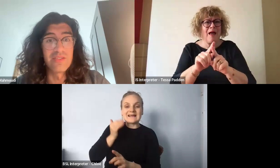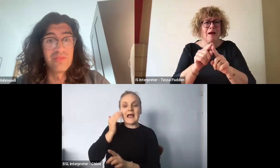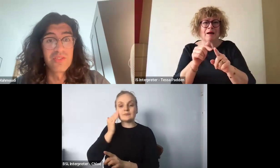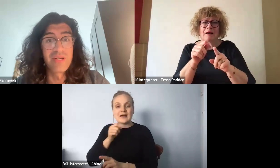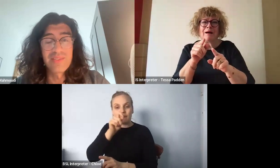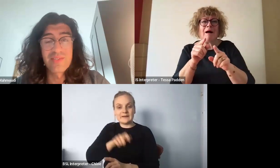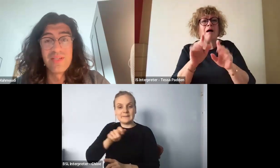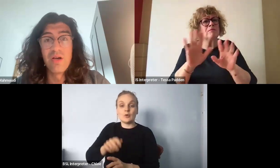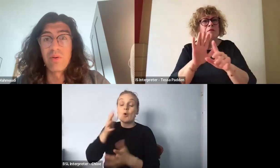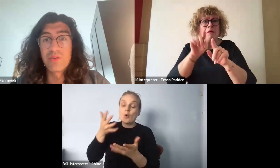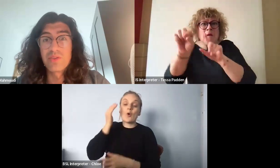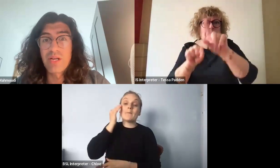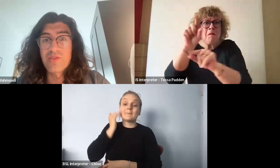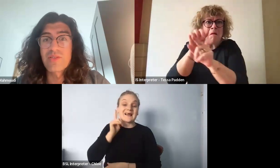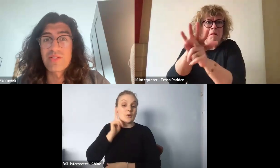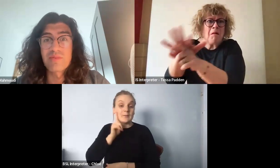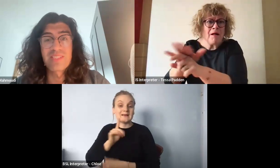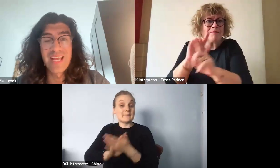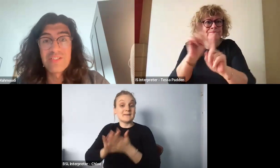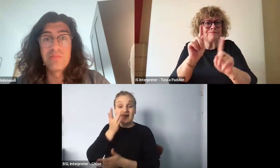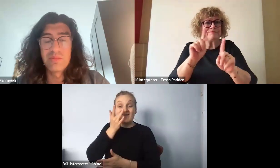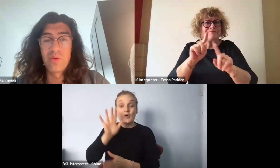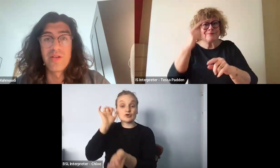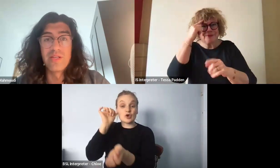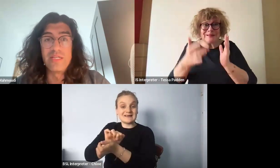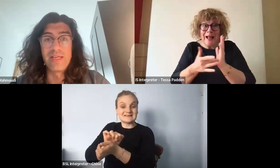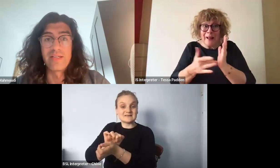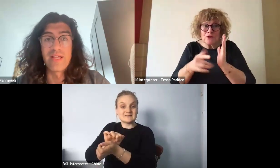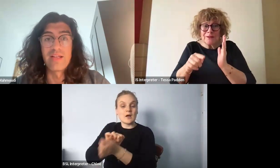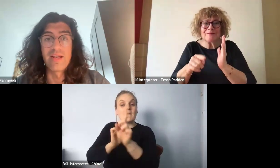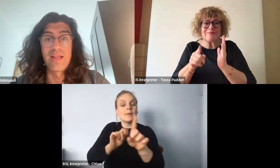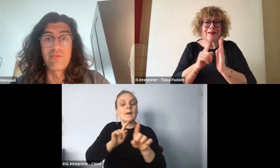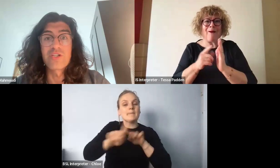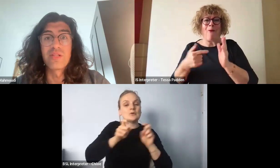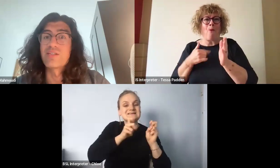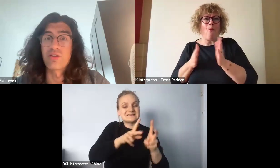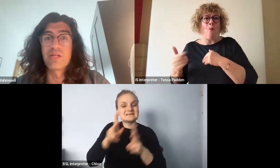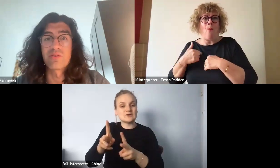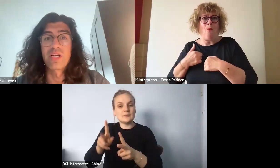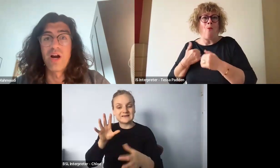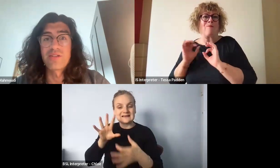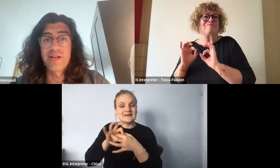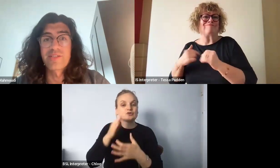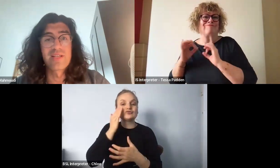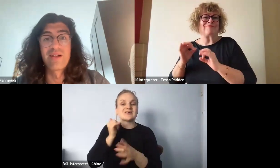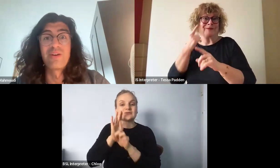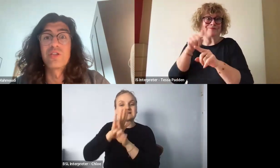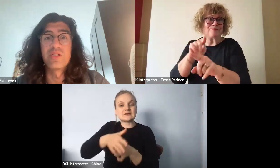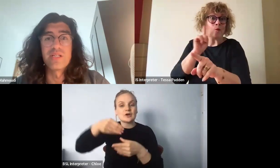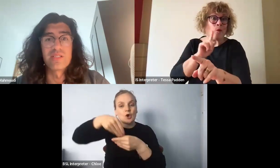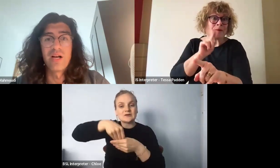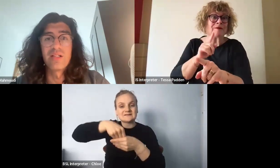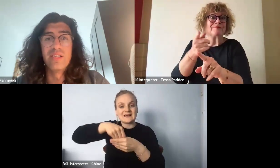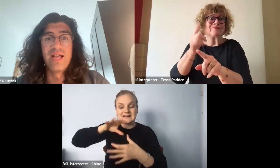often lead to false arrests, but also because the systems tend to be deployed in racially discriminatory contexts